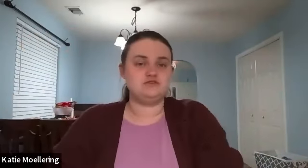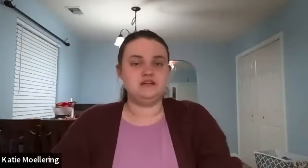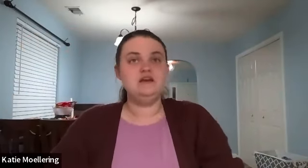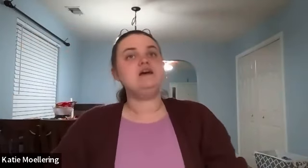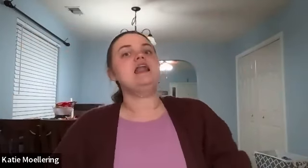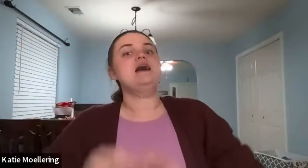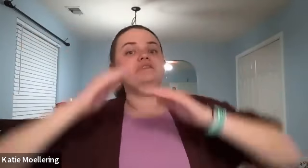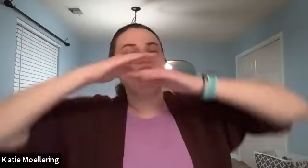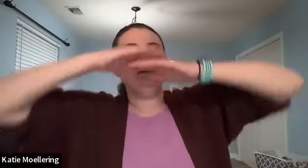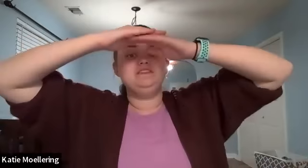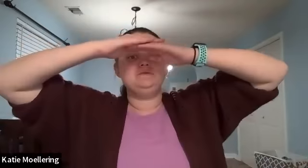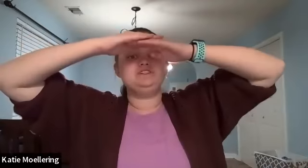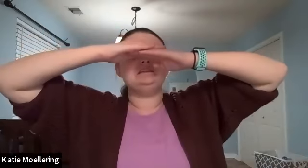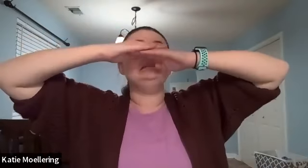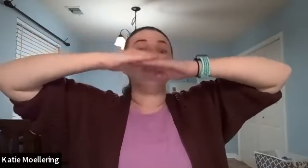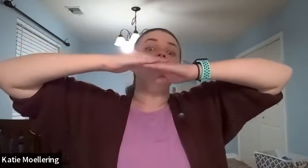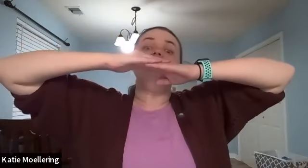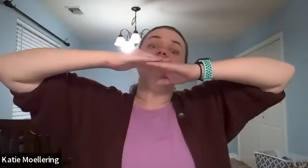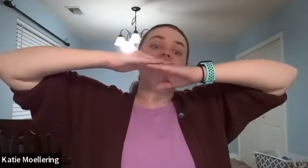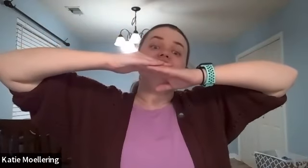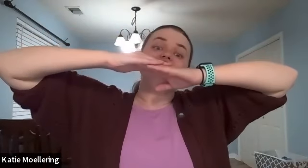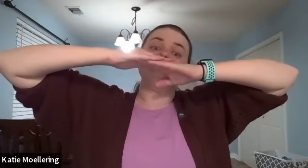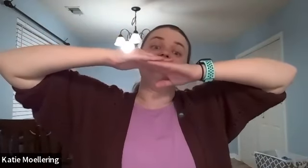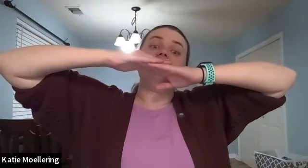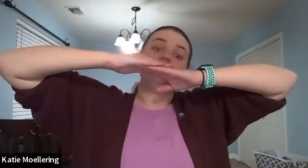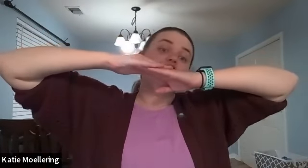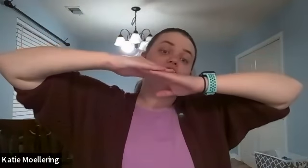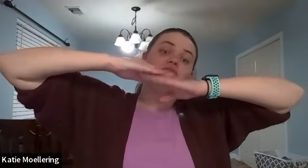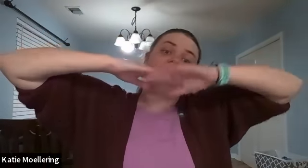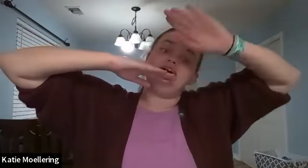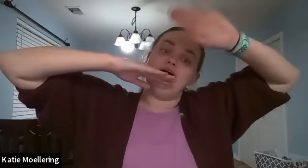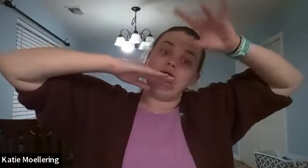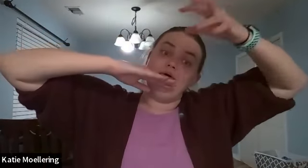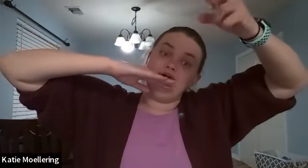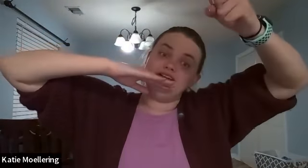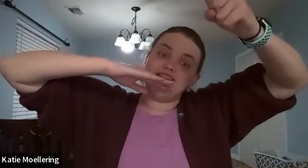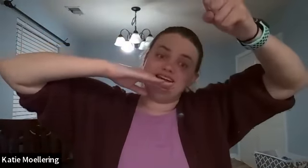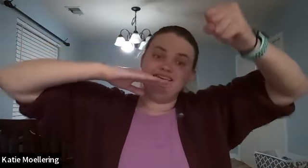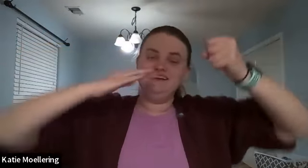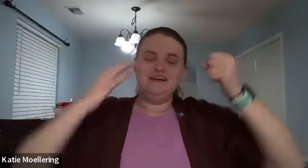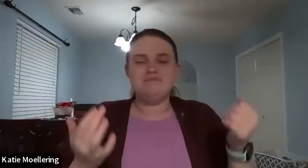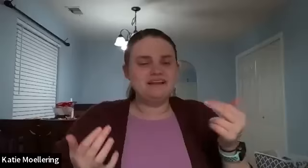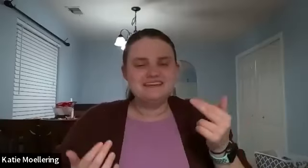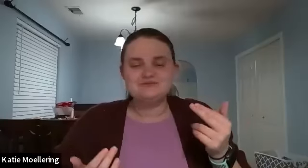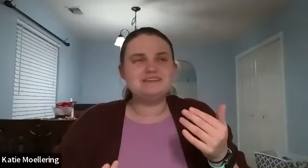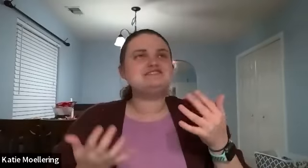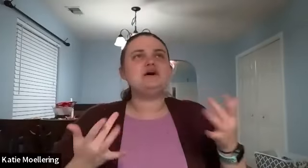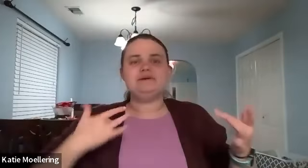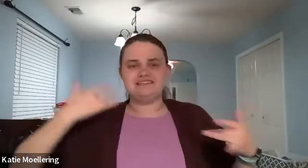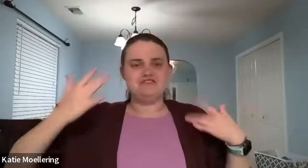screen, and I'd be like, they would just see little faces sticking out over them, being like, hold on a second. And my kids would get so excited. They're